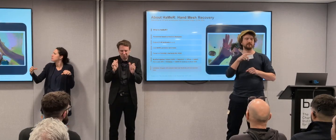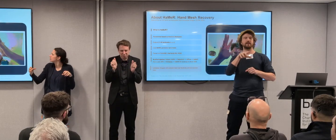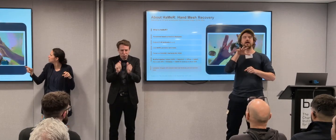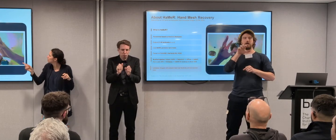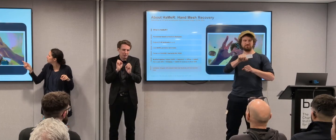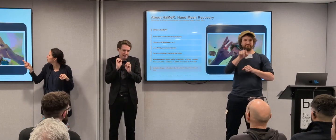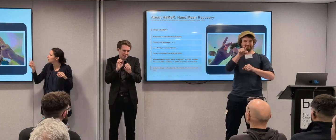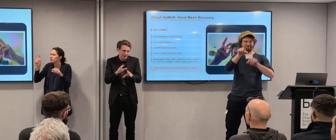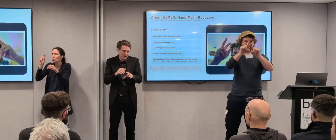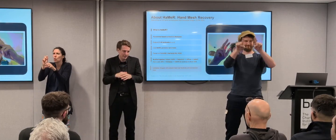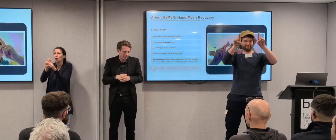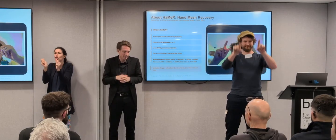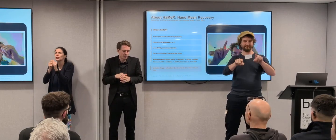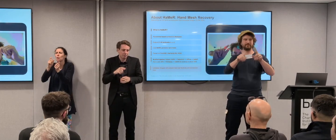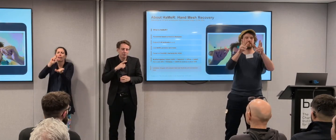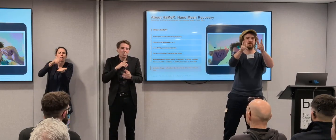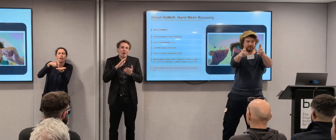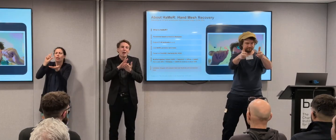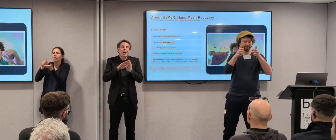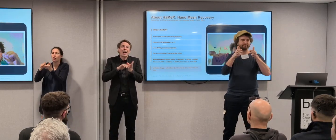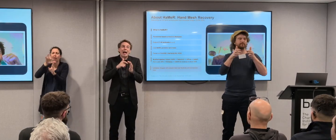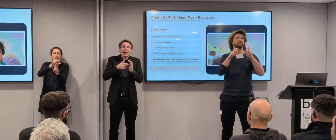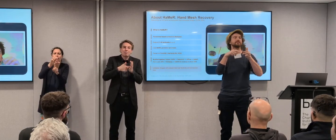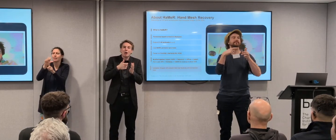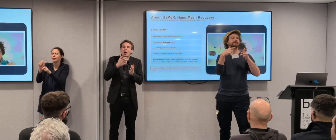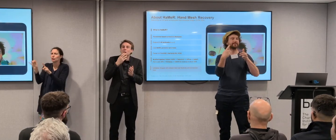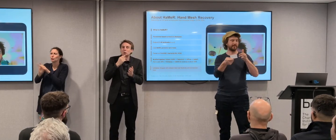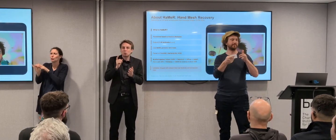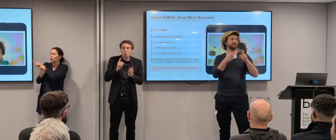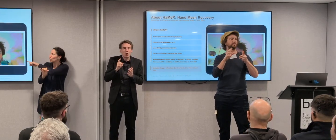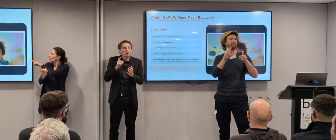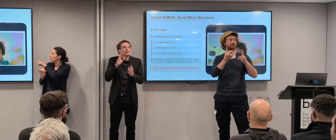because it works with detection too.